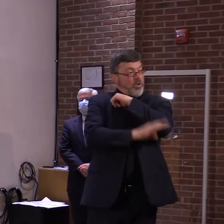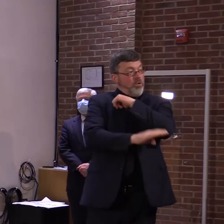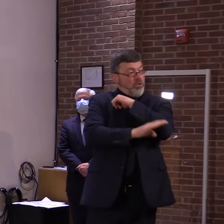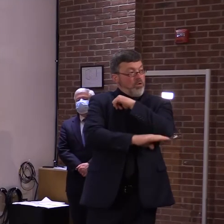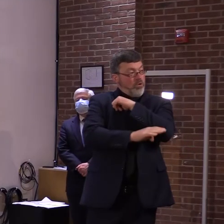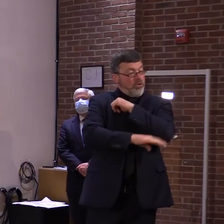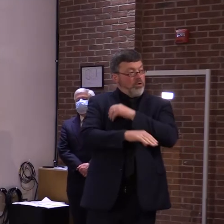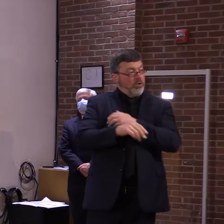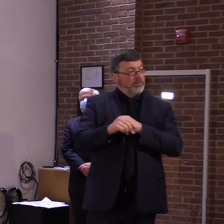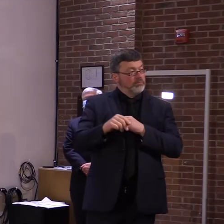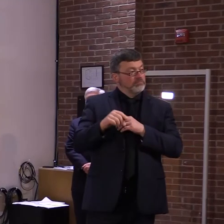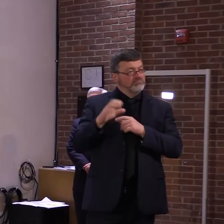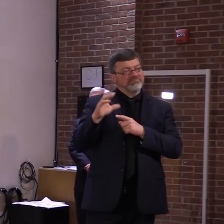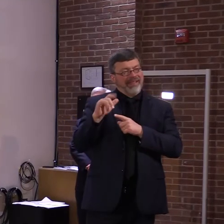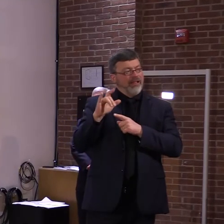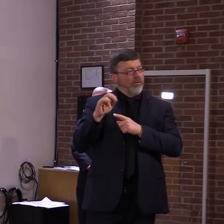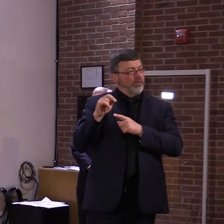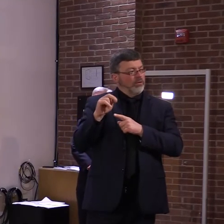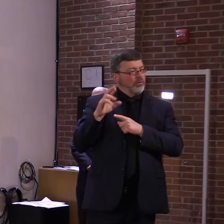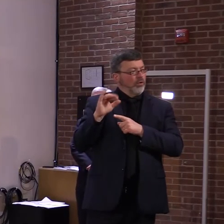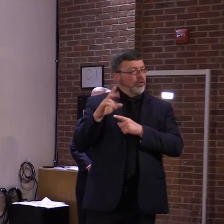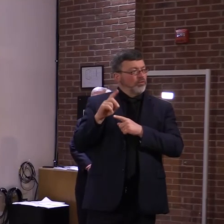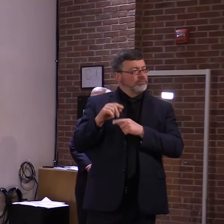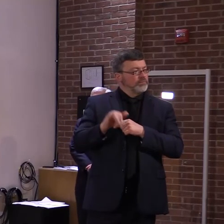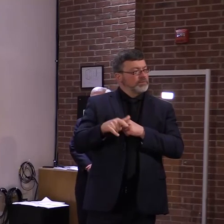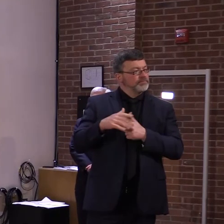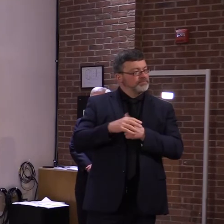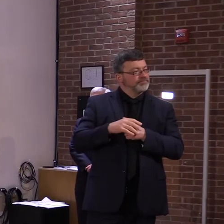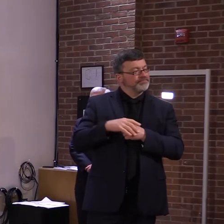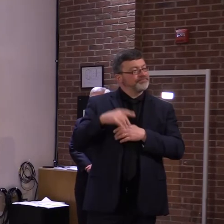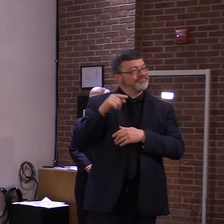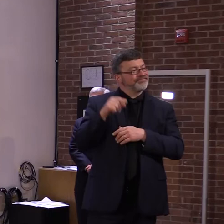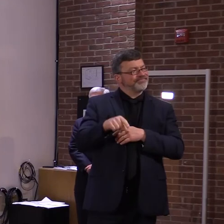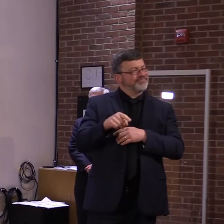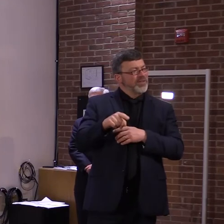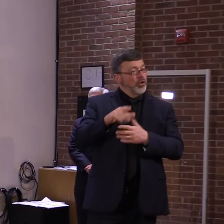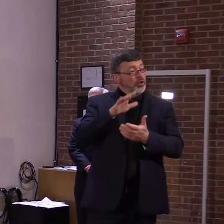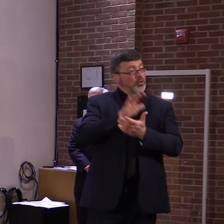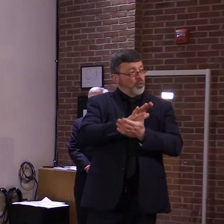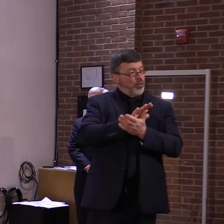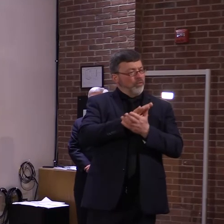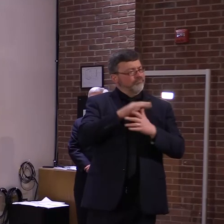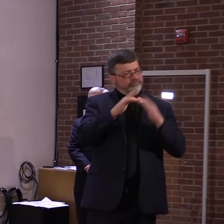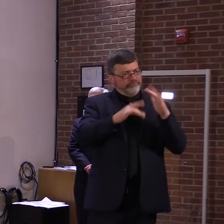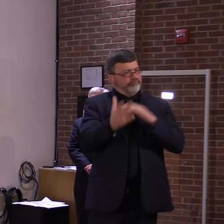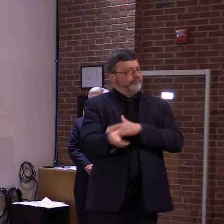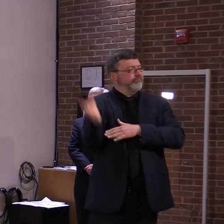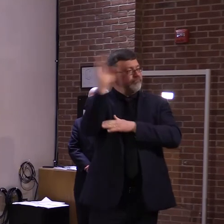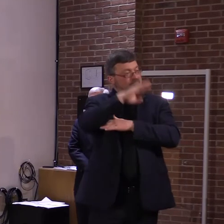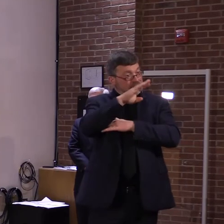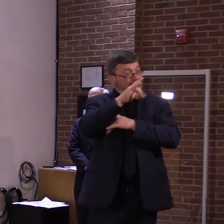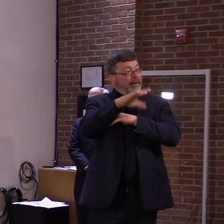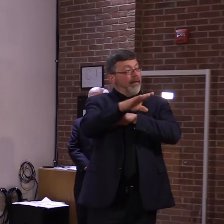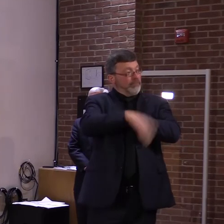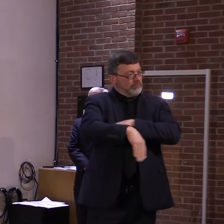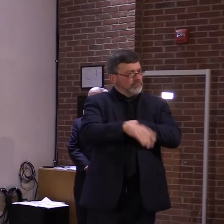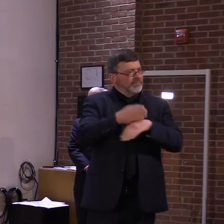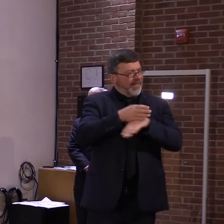school-based programs and then independent organizational programs, whether they be like to do sports leagues, things like that. Will there